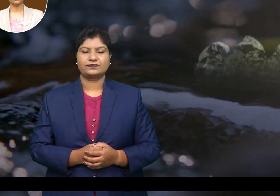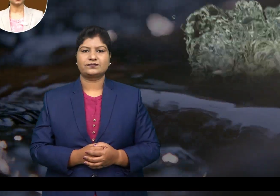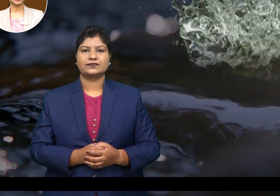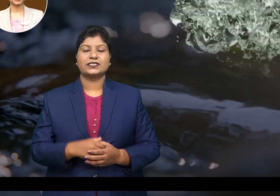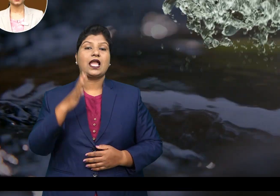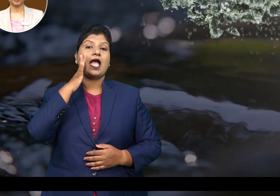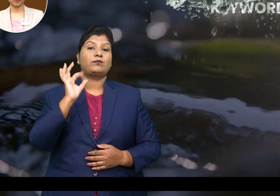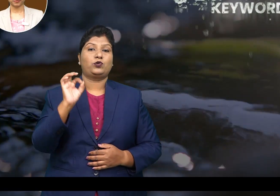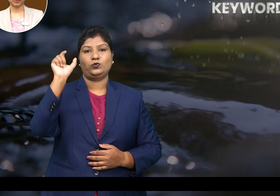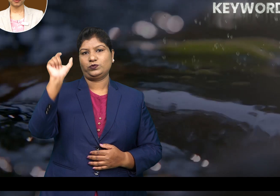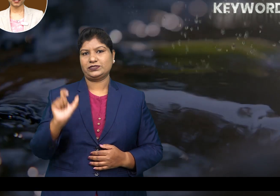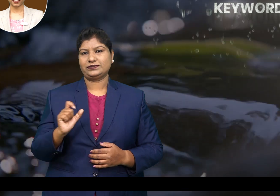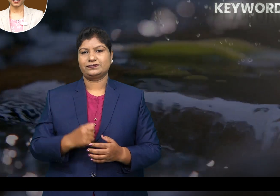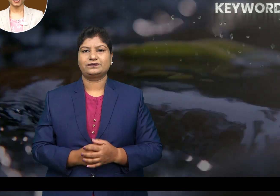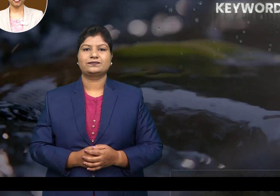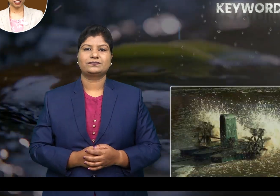Keywords: